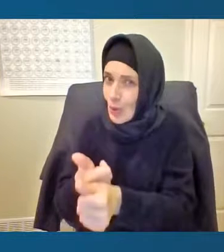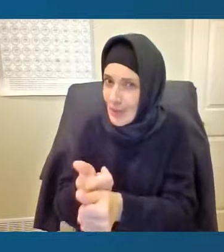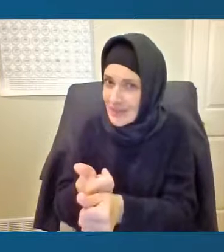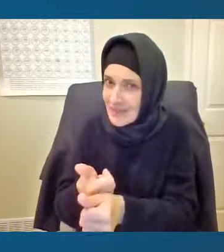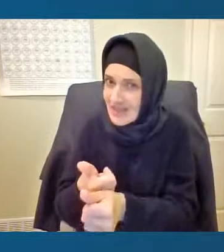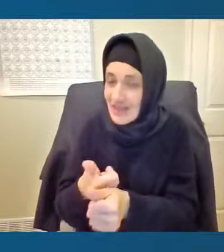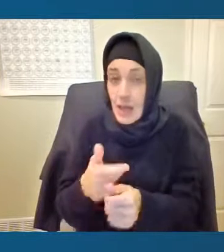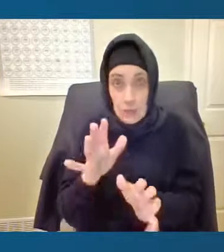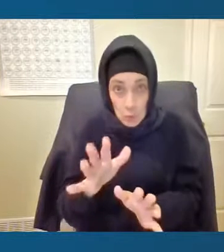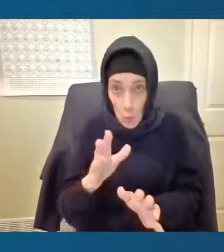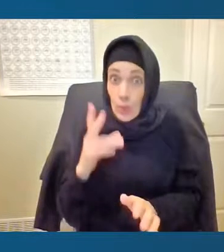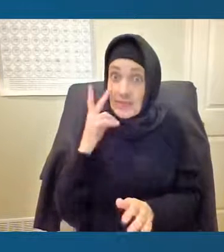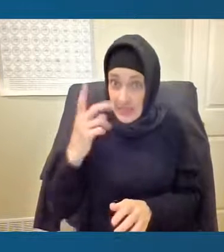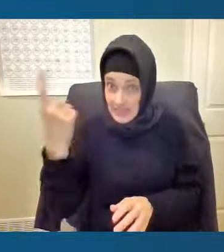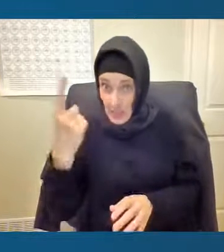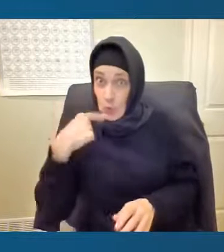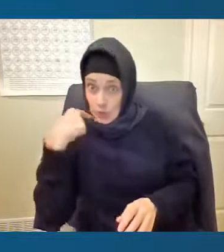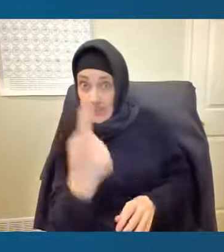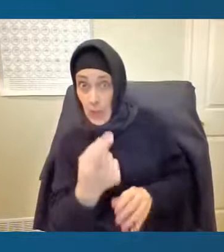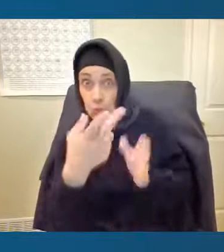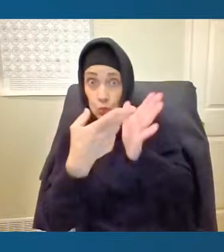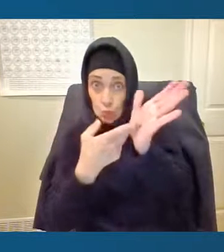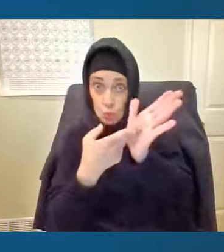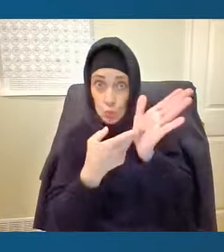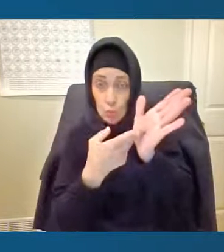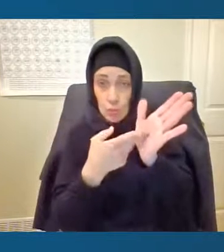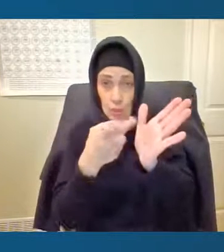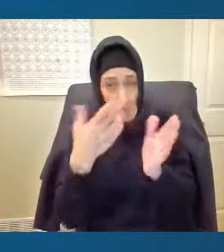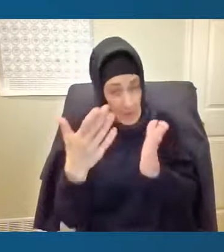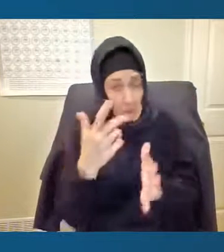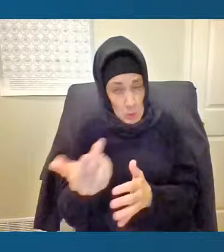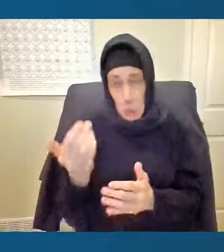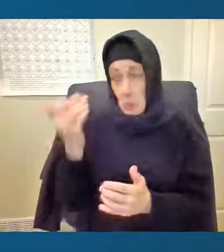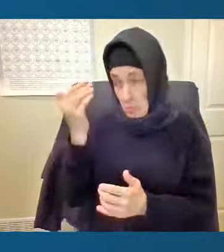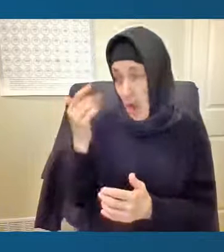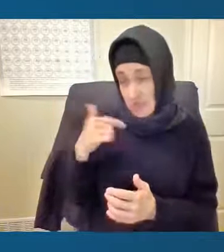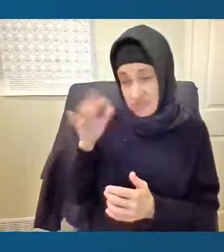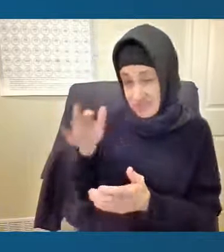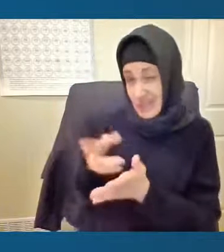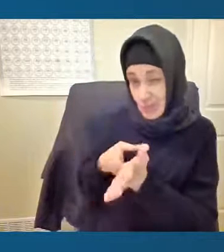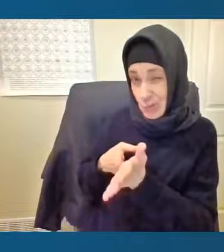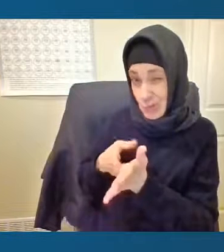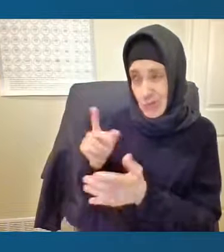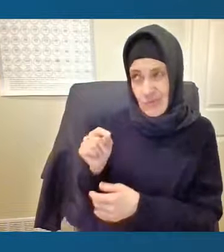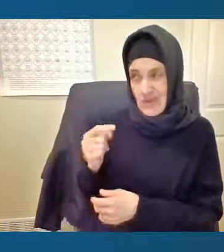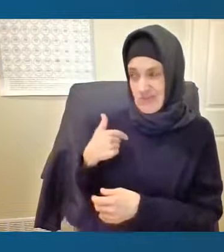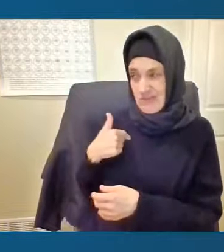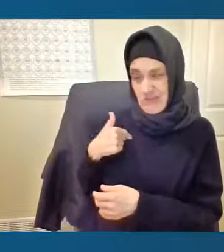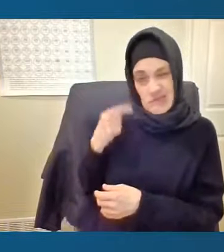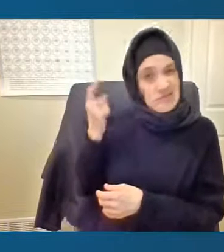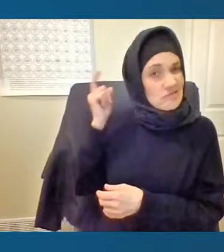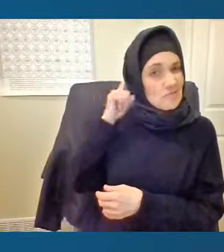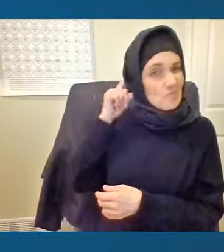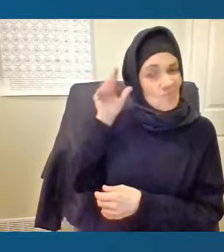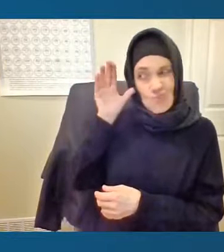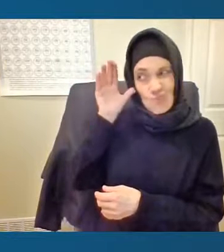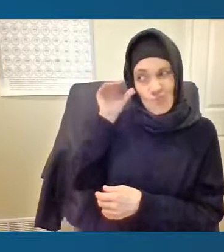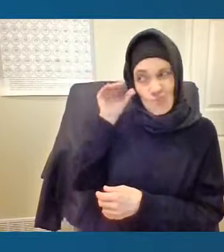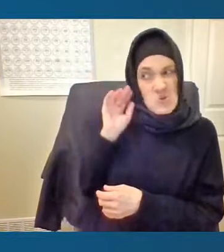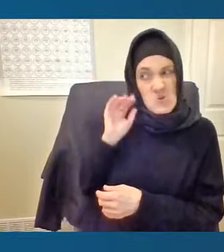truth. Now I know it's the truth, but my brain doesn't like to follow it now because it feels